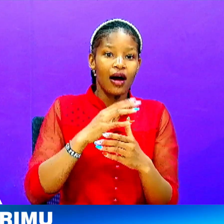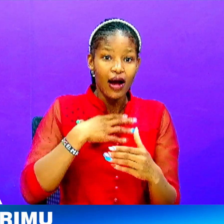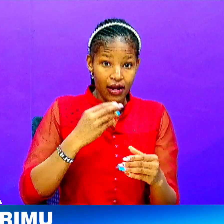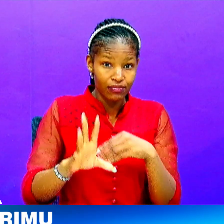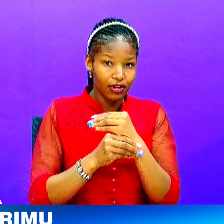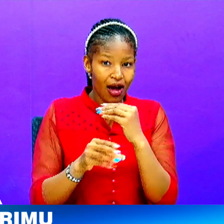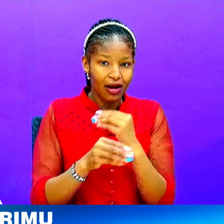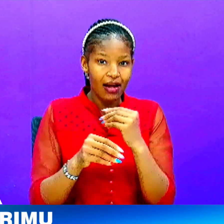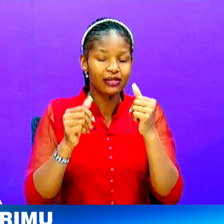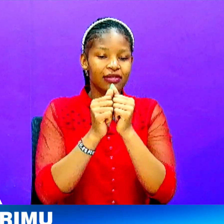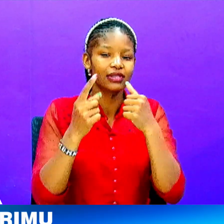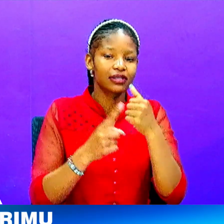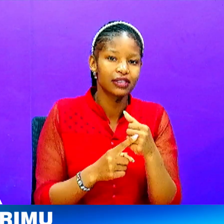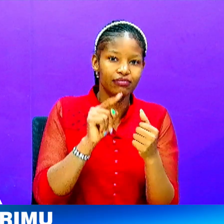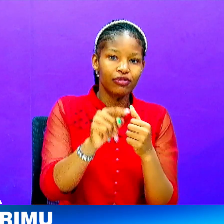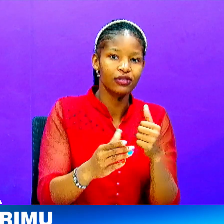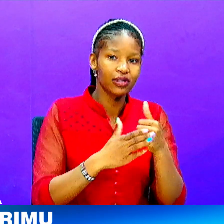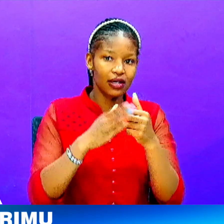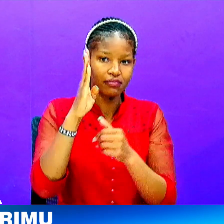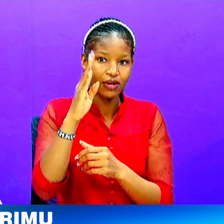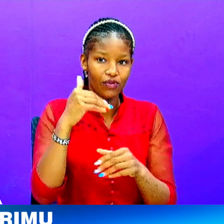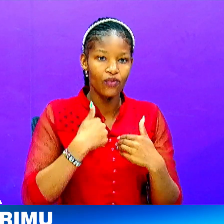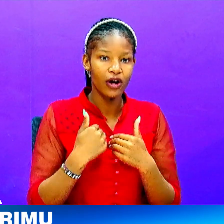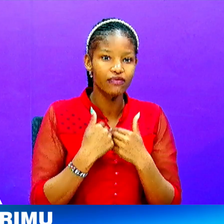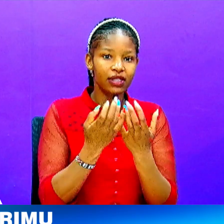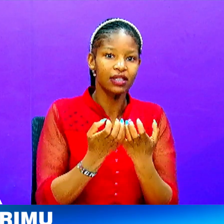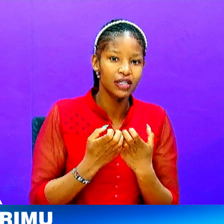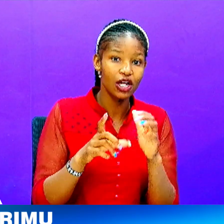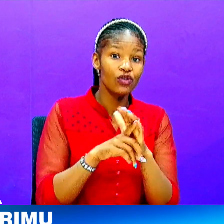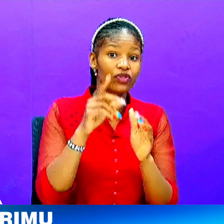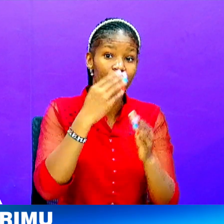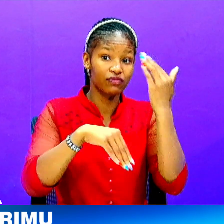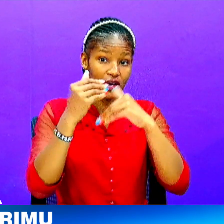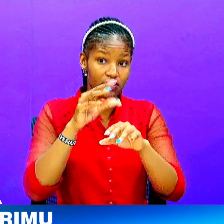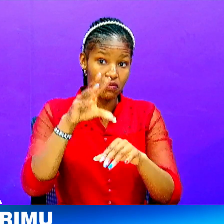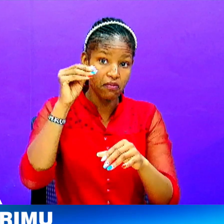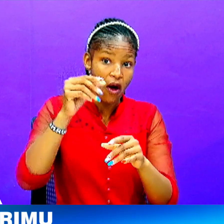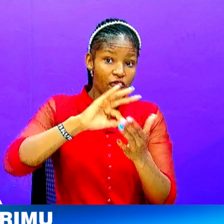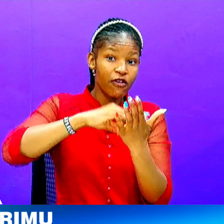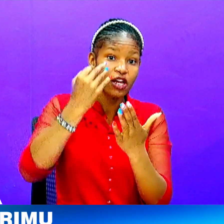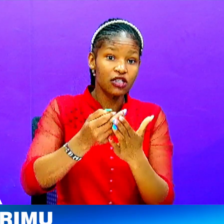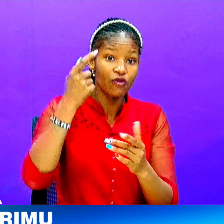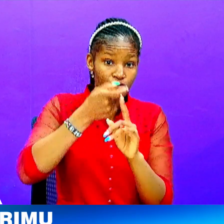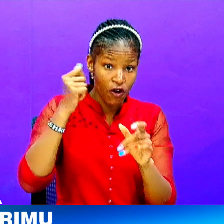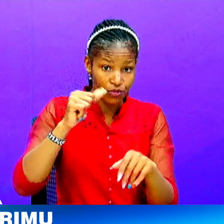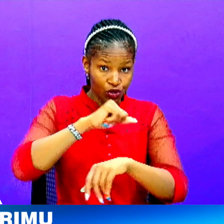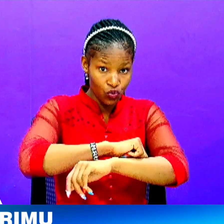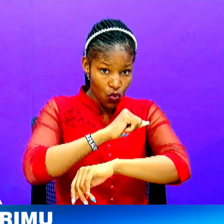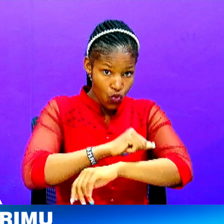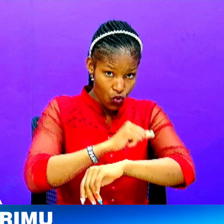additional of 16.9 billion has been allocated to the university's fund for scholarships under